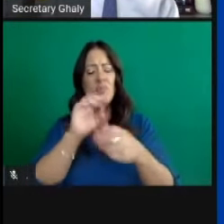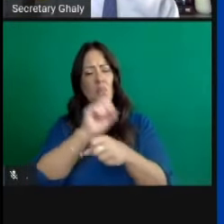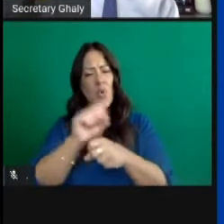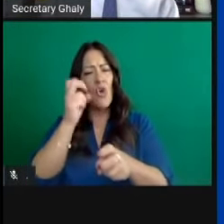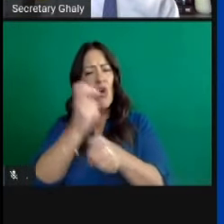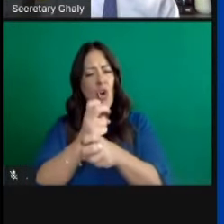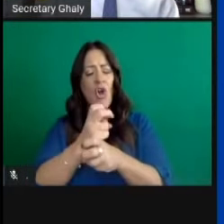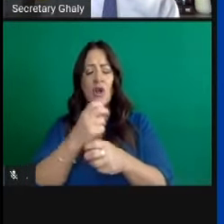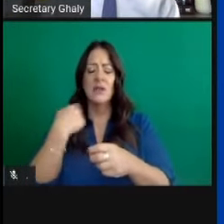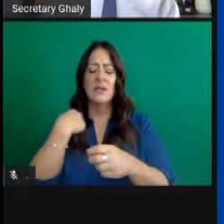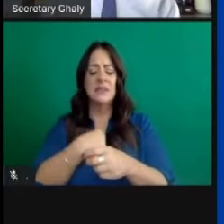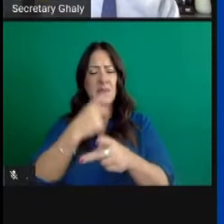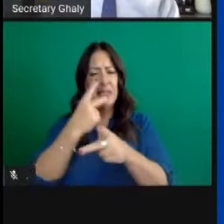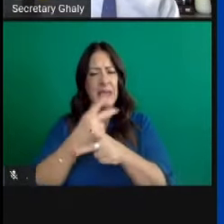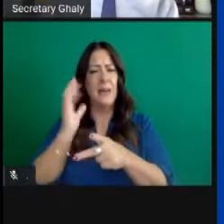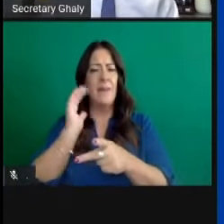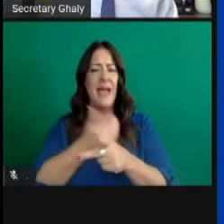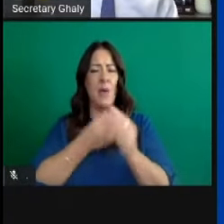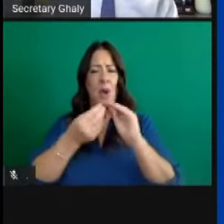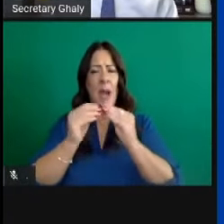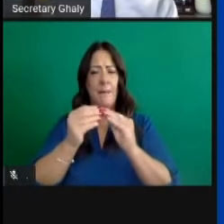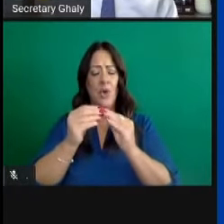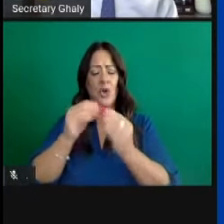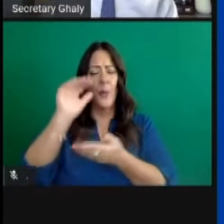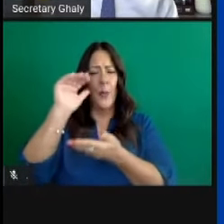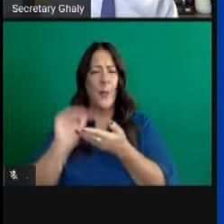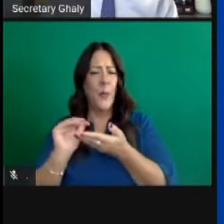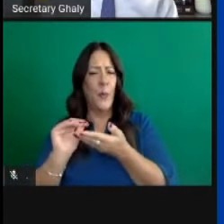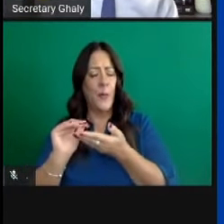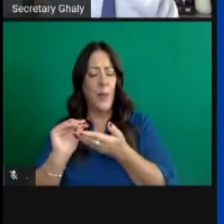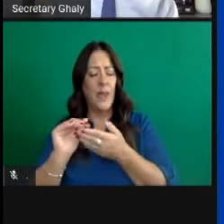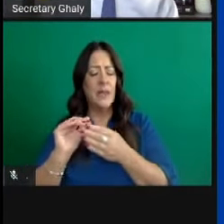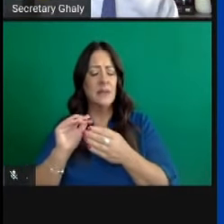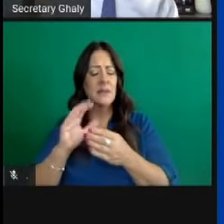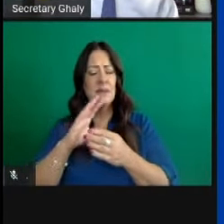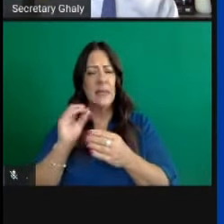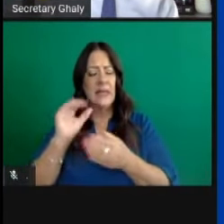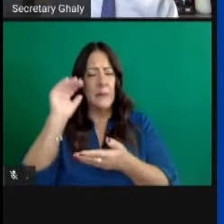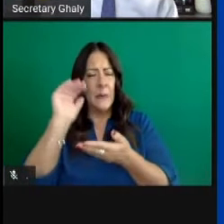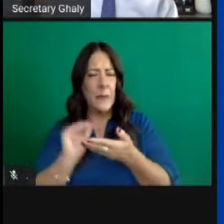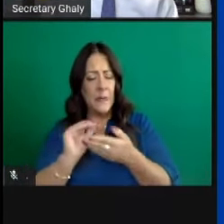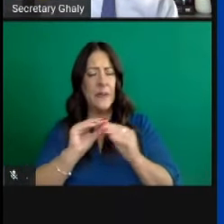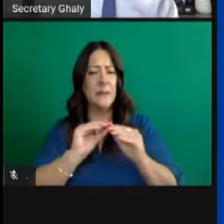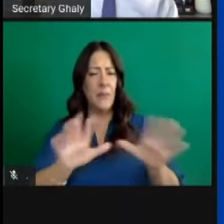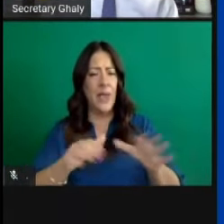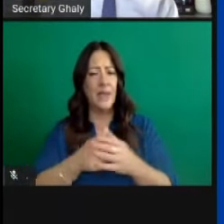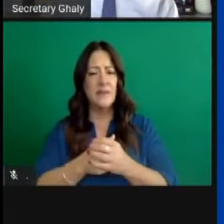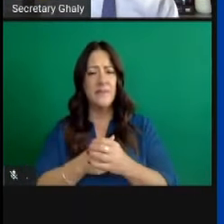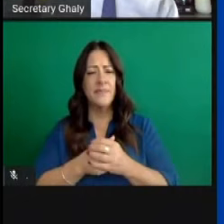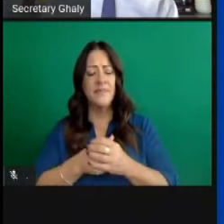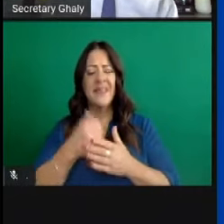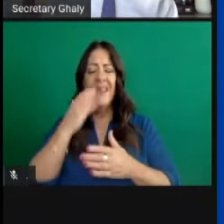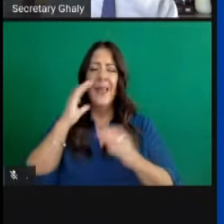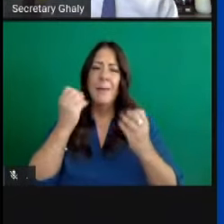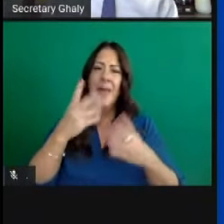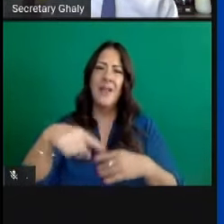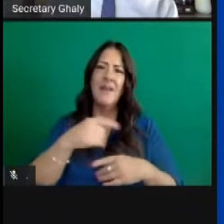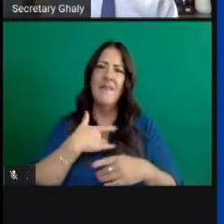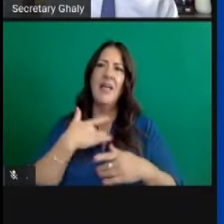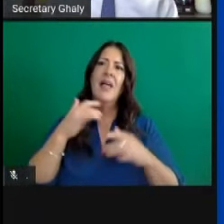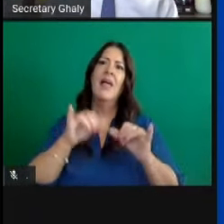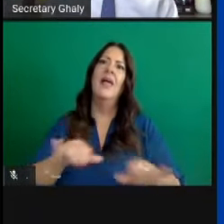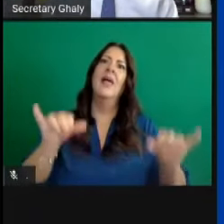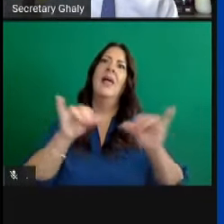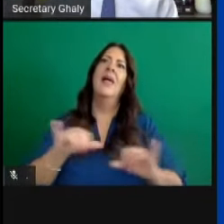to where we are. And that work has not come without a cost. Many of us feel exhausted, fatigued,